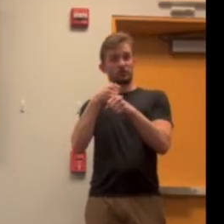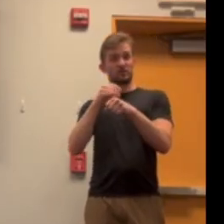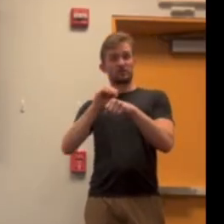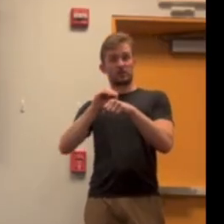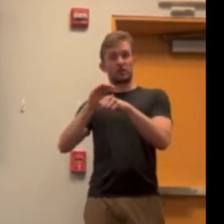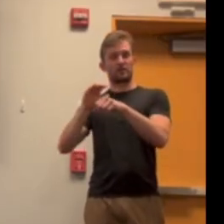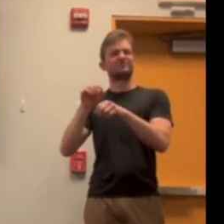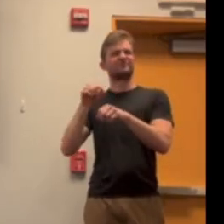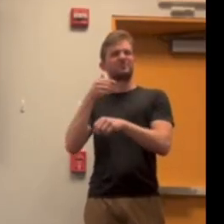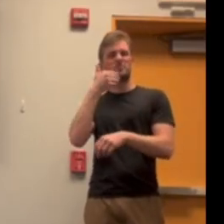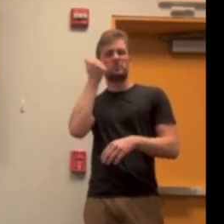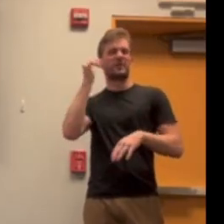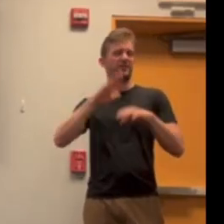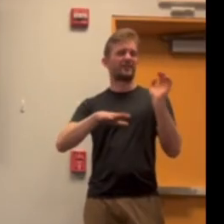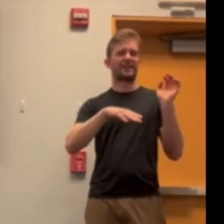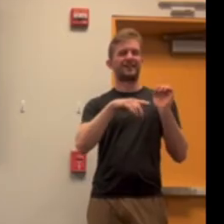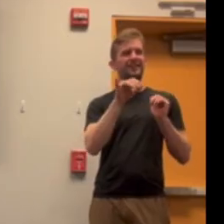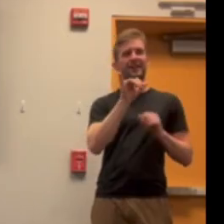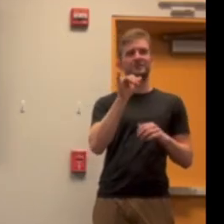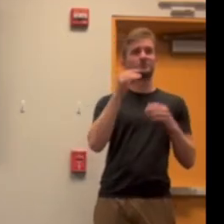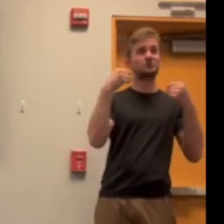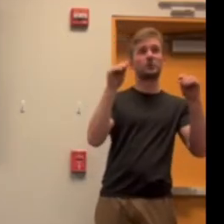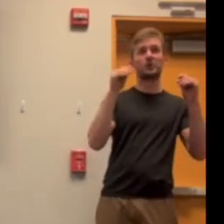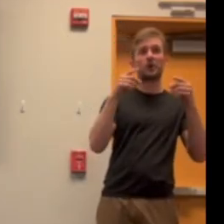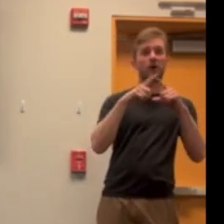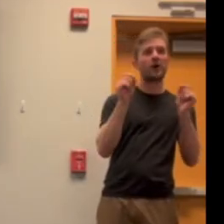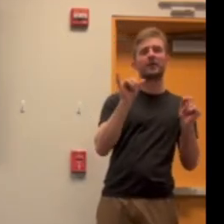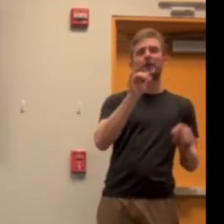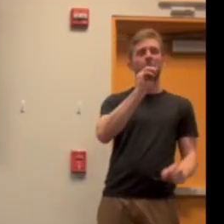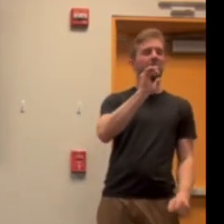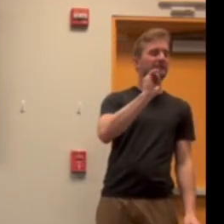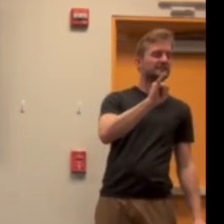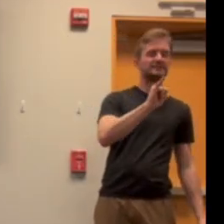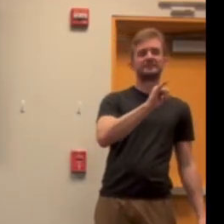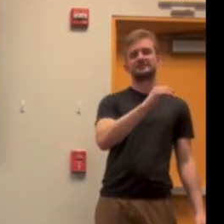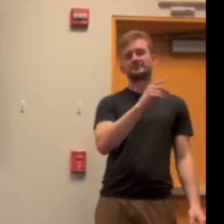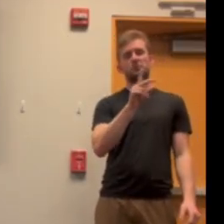And then higher investment rates too for CDs.